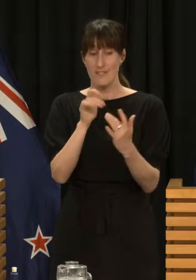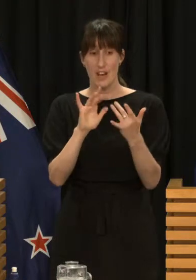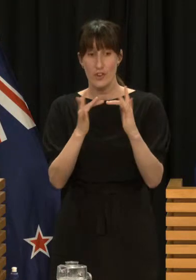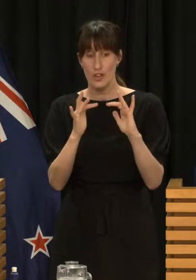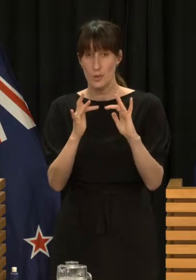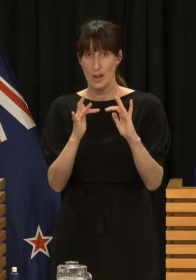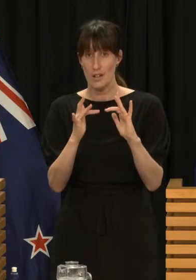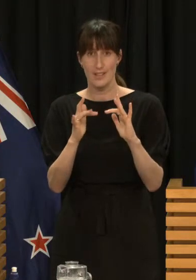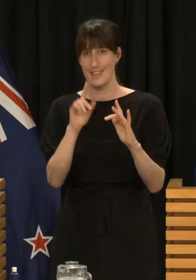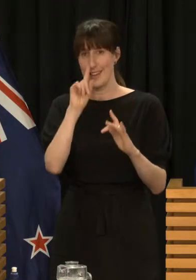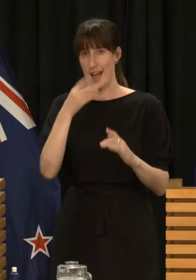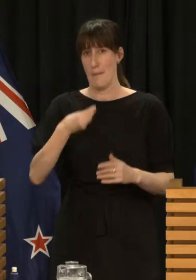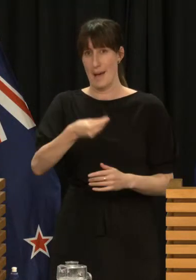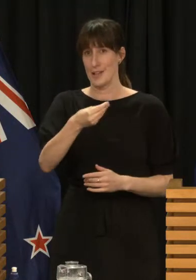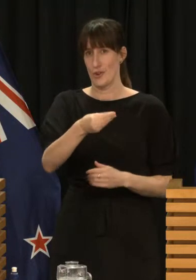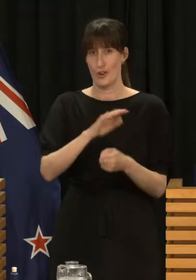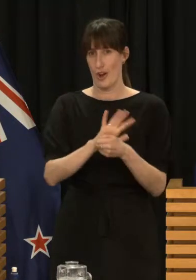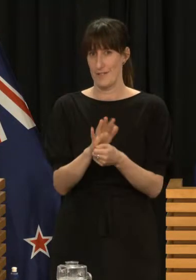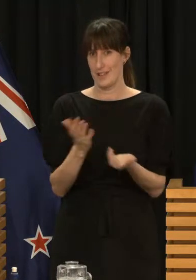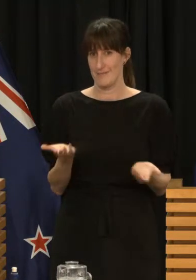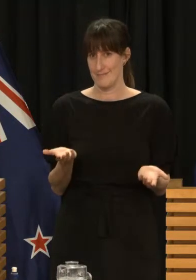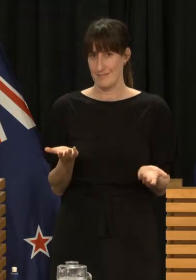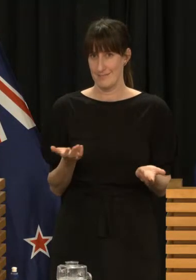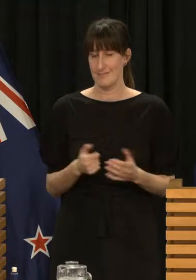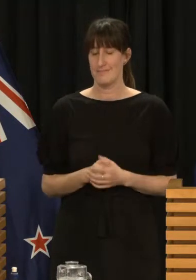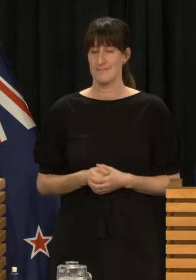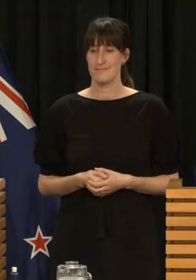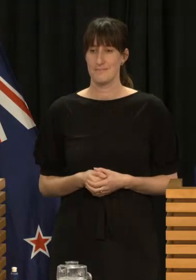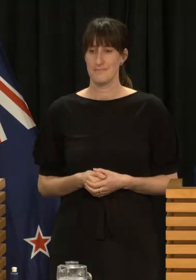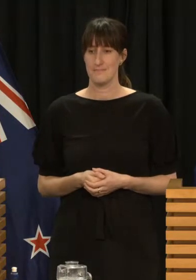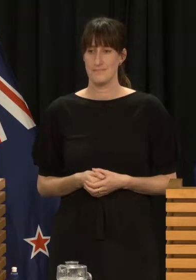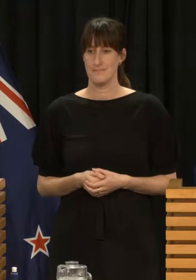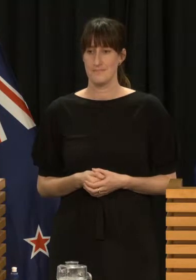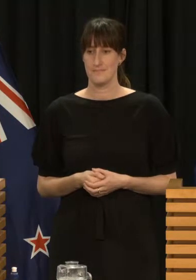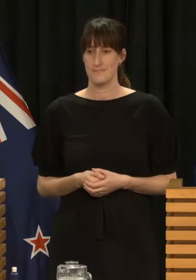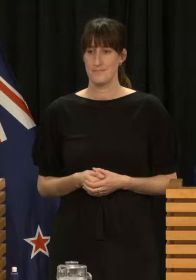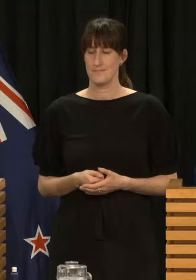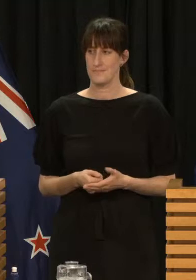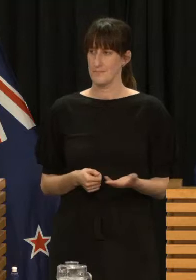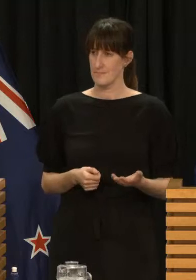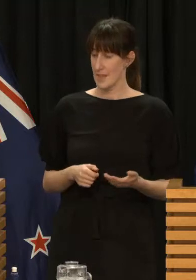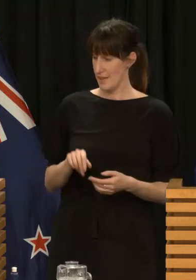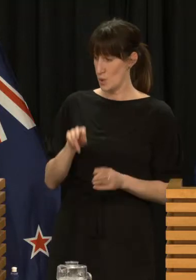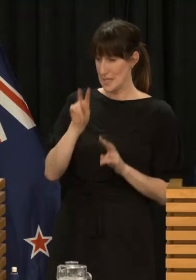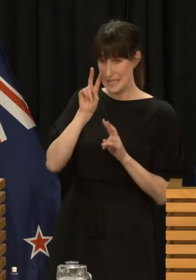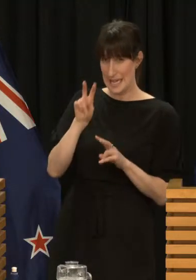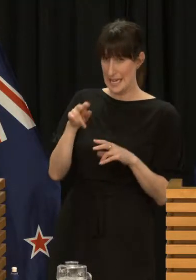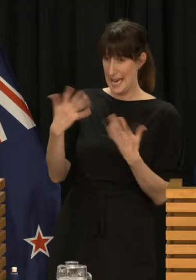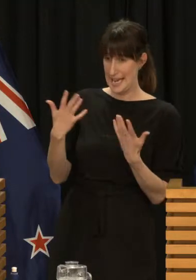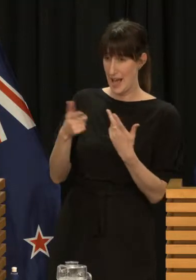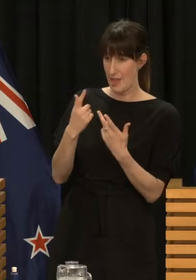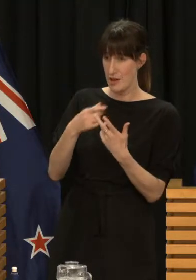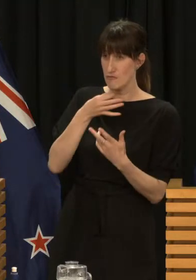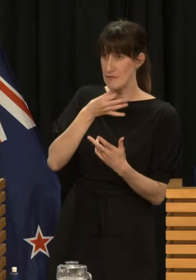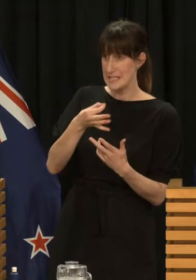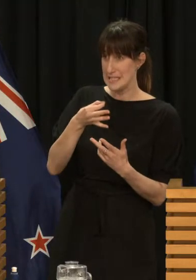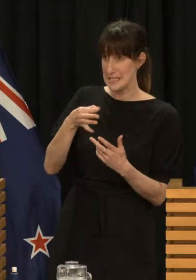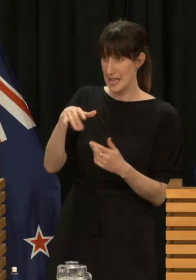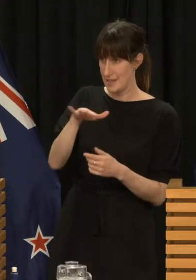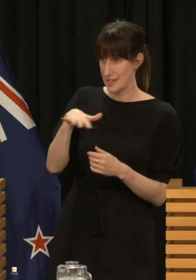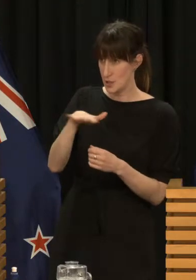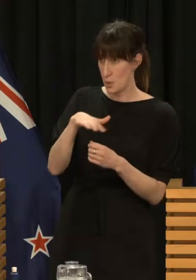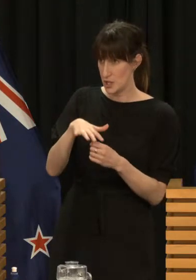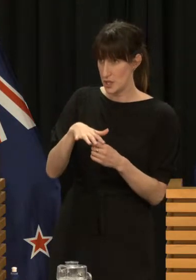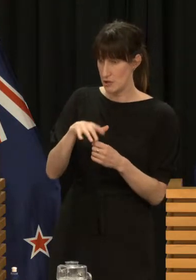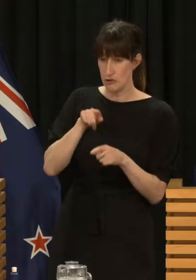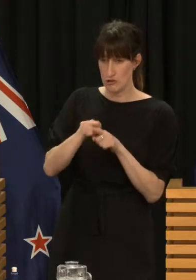we have subsequently had to deal with. So, any other risks in there that you've seen that you've tried to tackle? Look, we're always looking for risks. Anywhere we